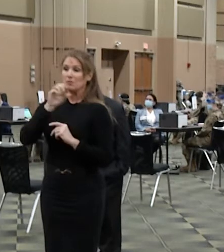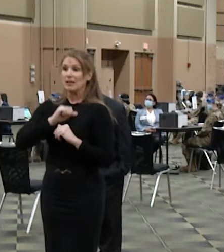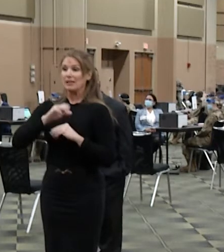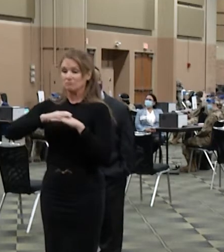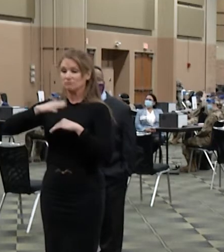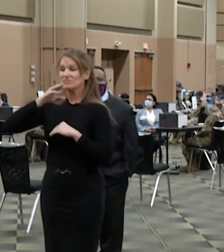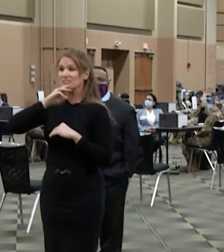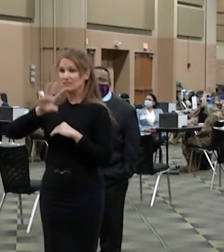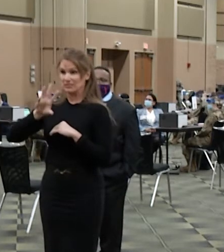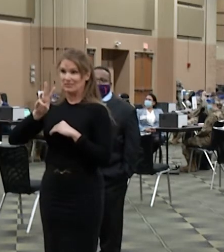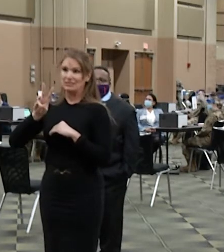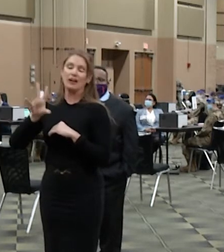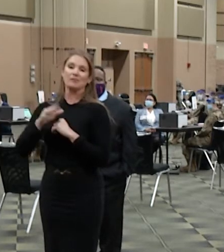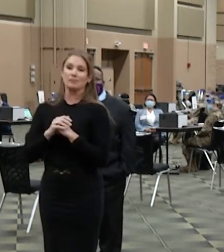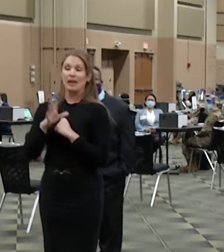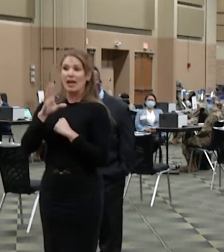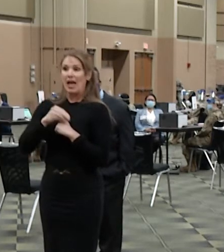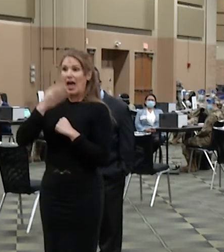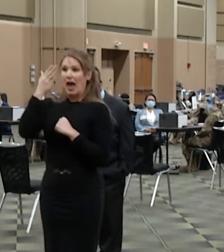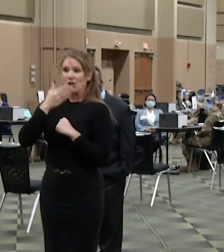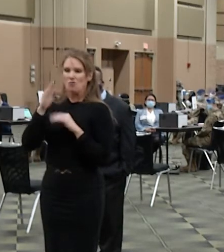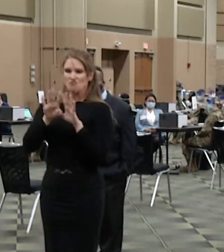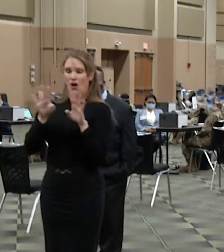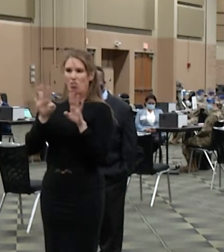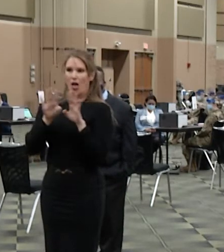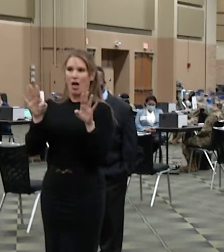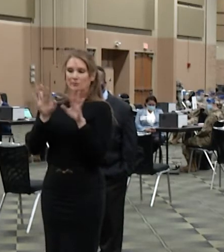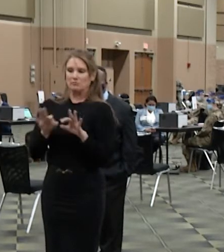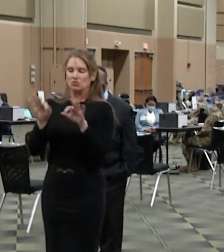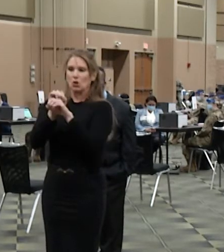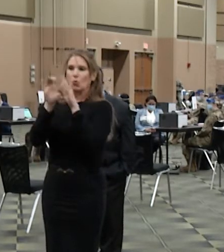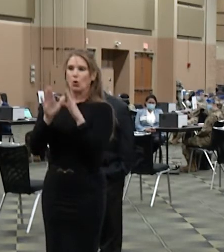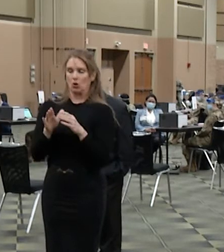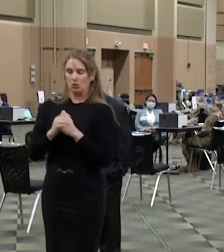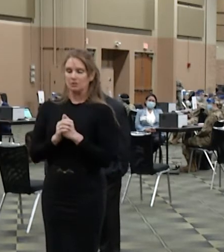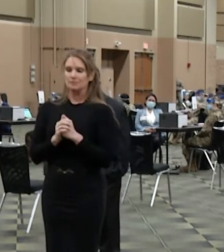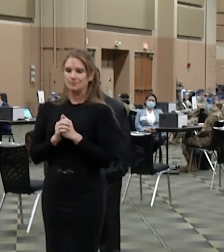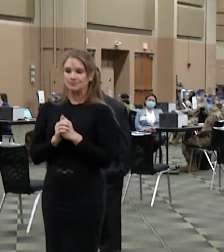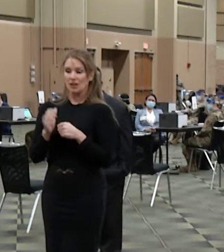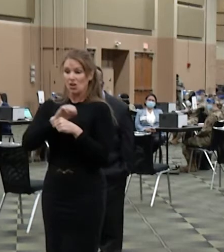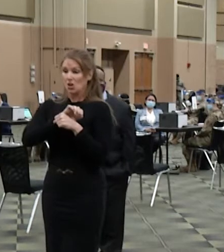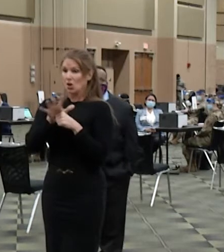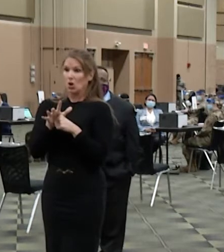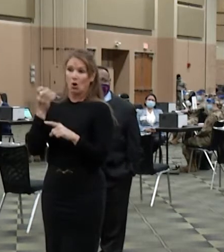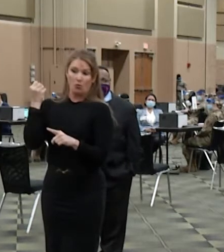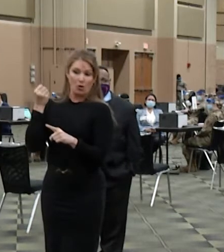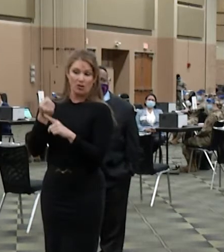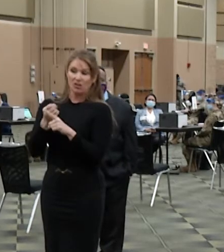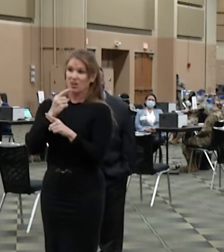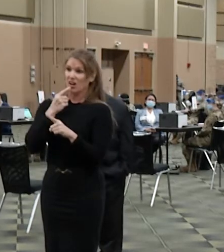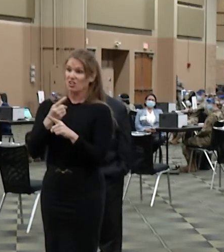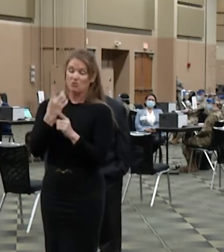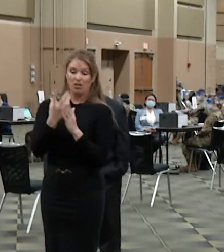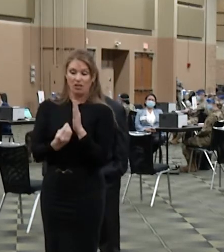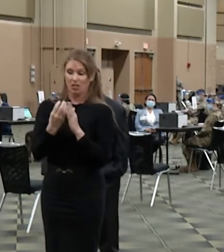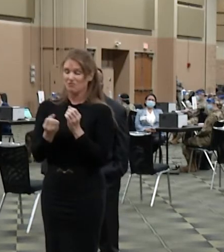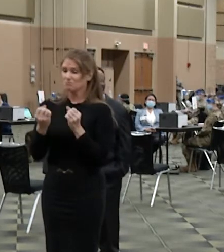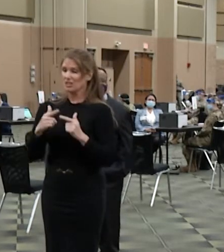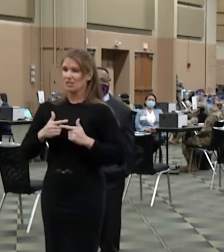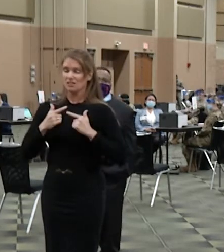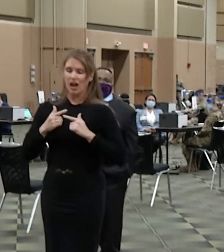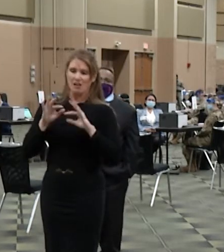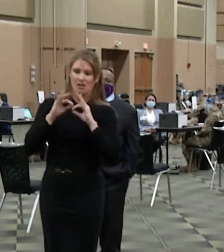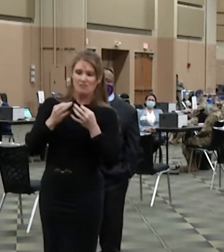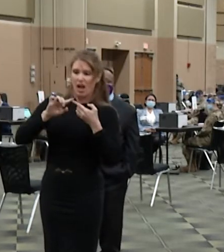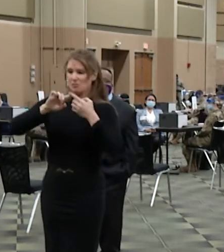65 and our frontline essential workers. The COVID pandemic has taken too many of our friends, our colleagues, family members,